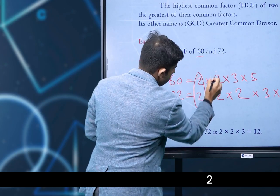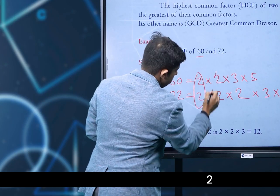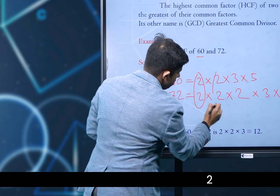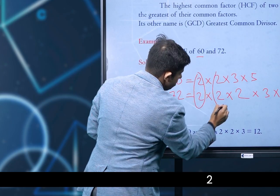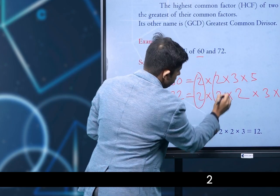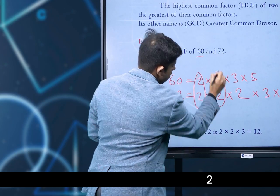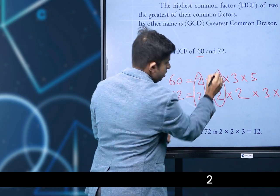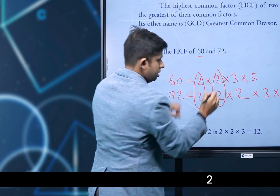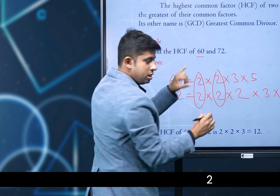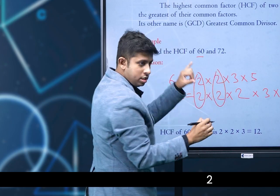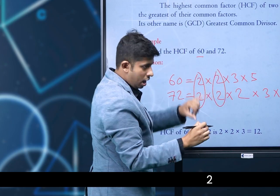2,